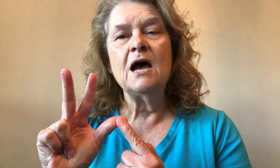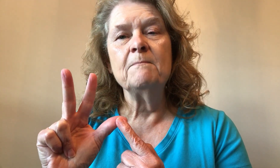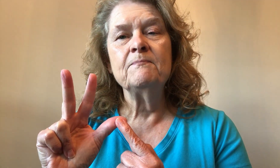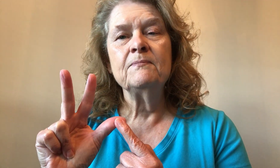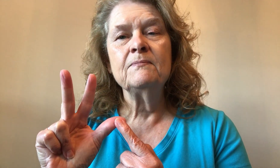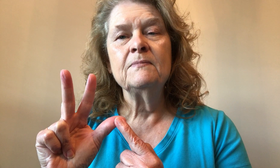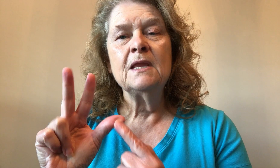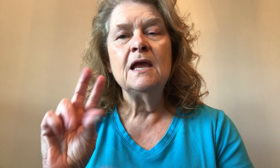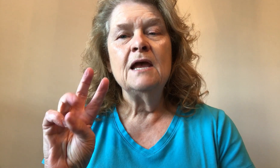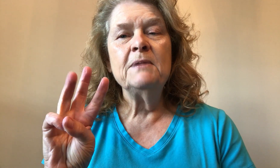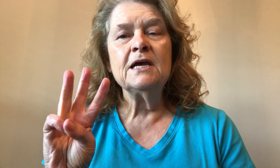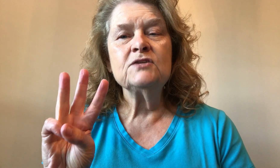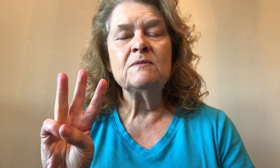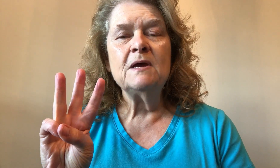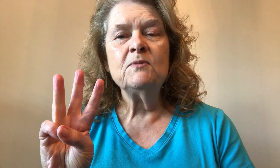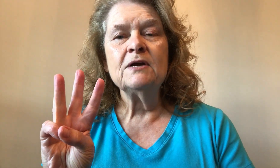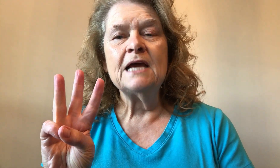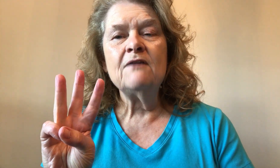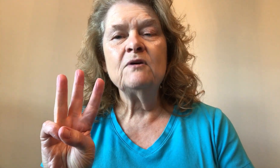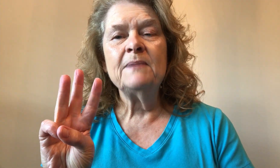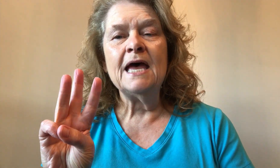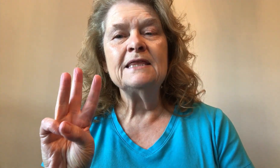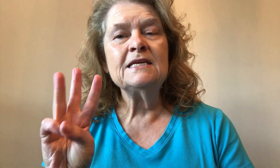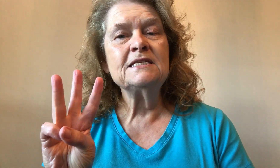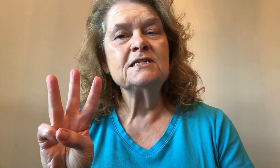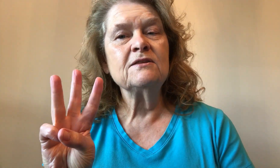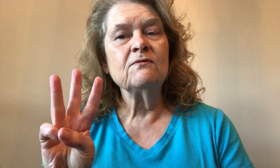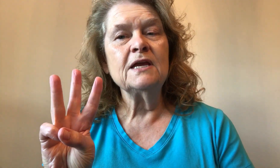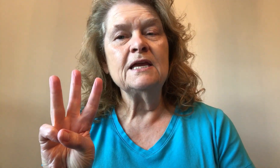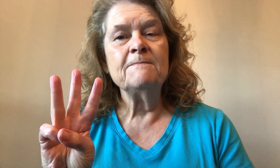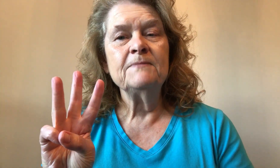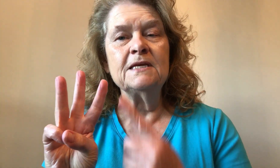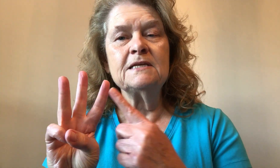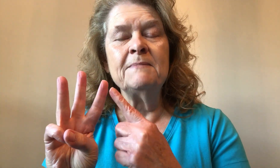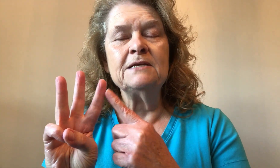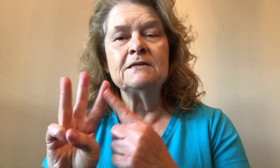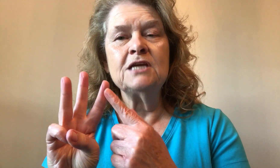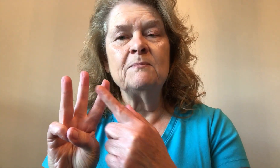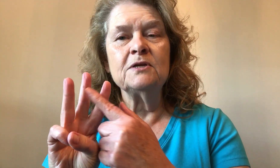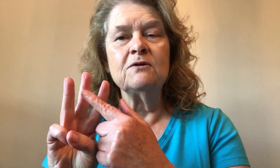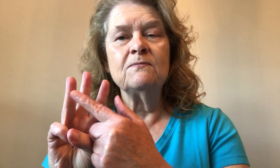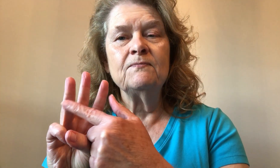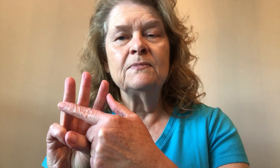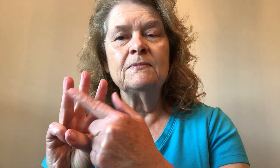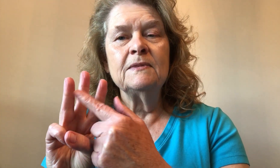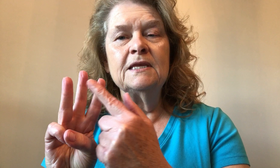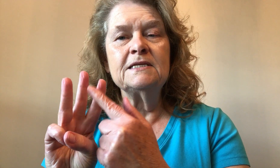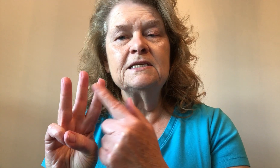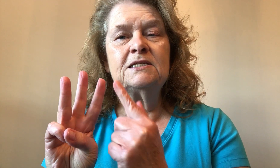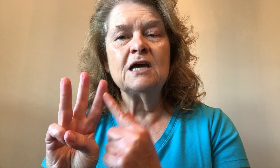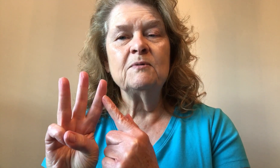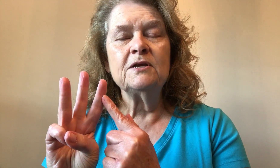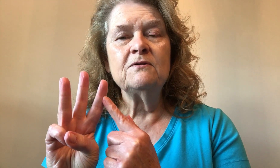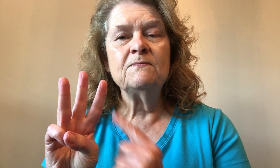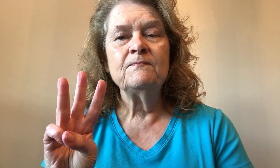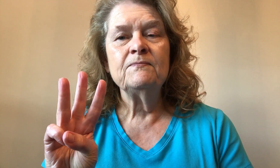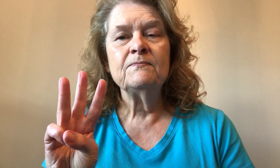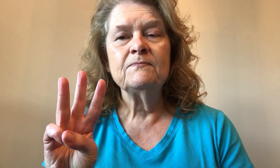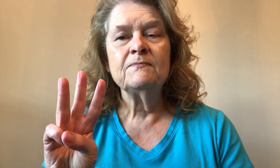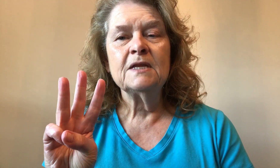thumb. Because remember, in alphabet, this is 3. W. This is W. So